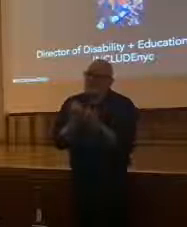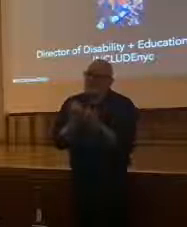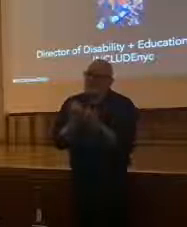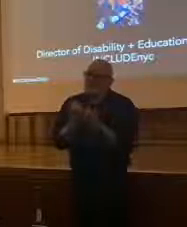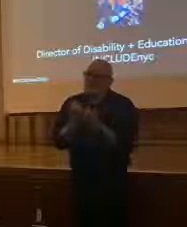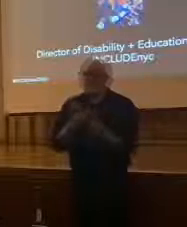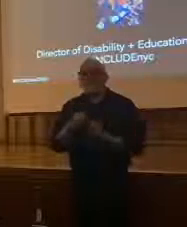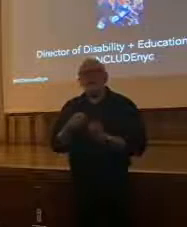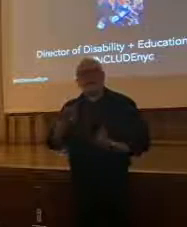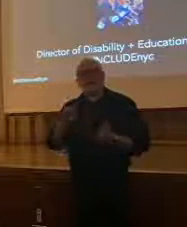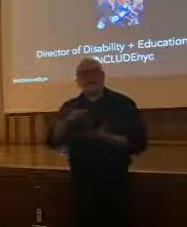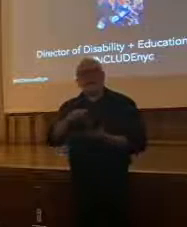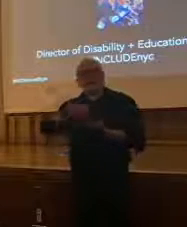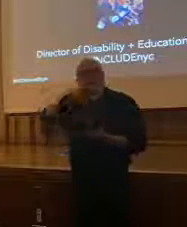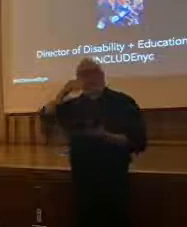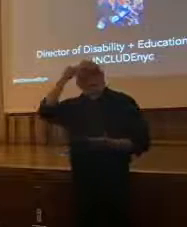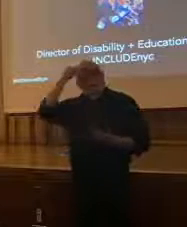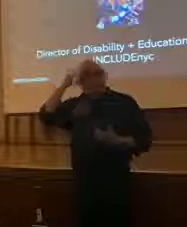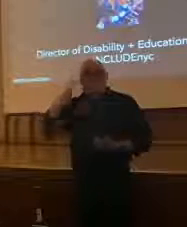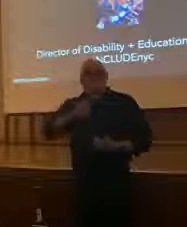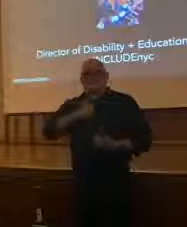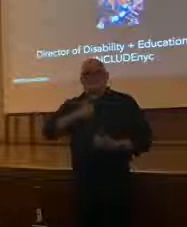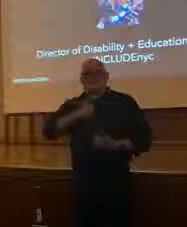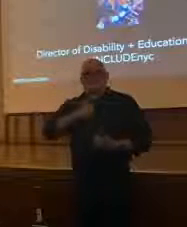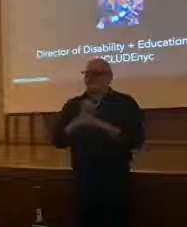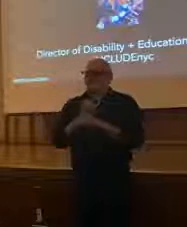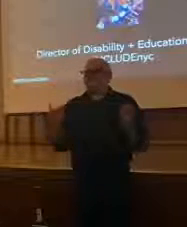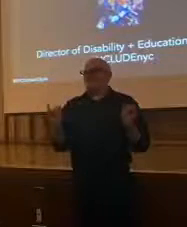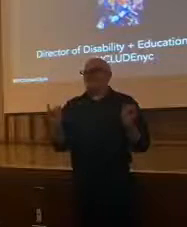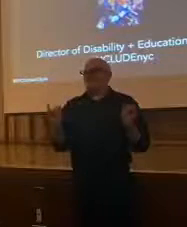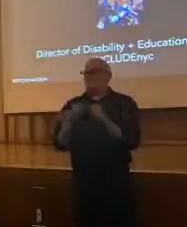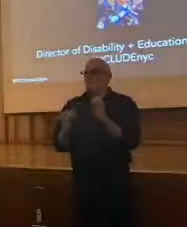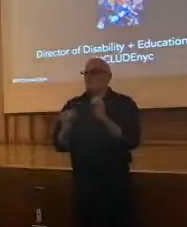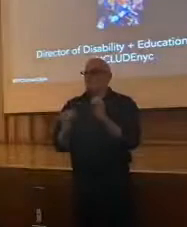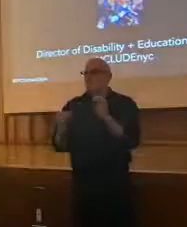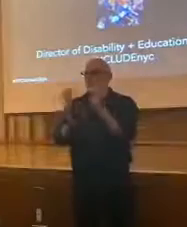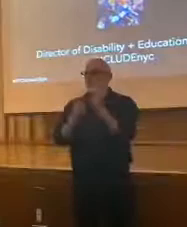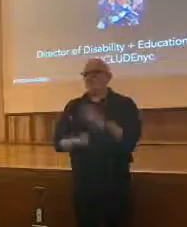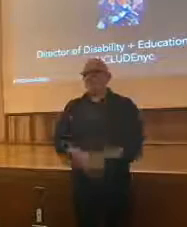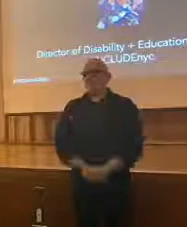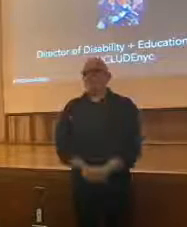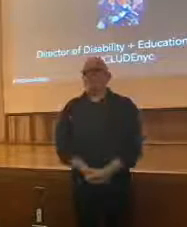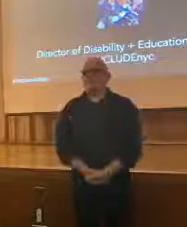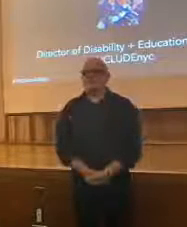it run operationally, but just as important, the people whose day-to-day actions and words